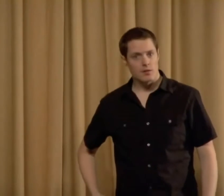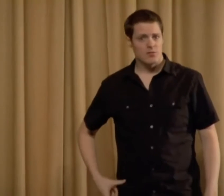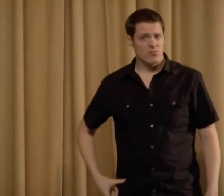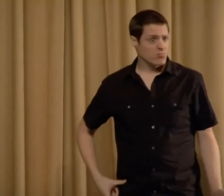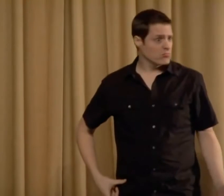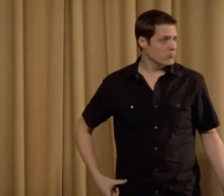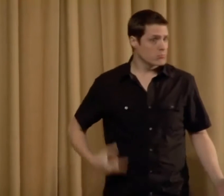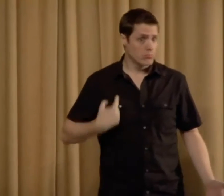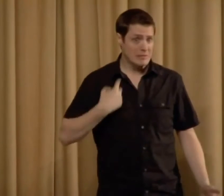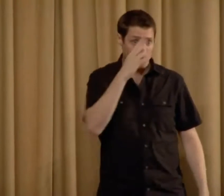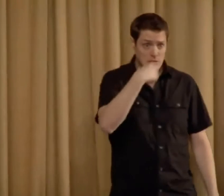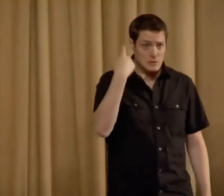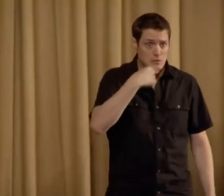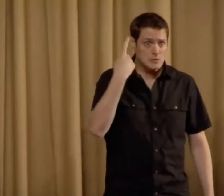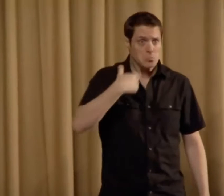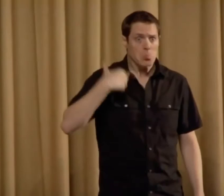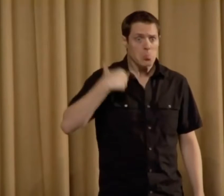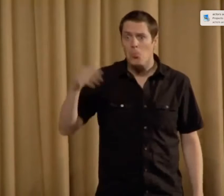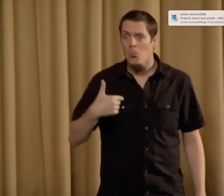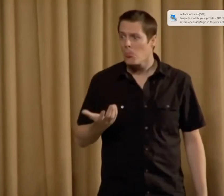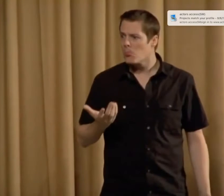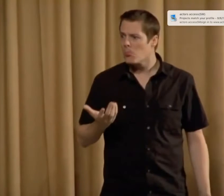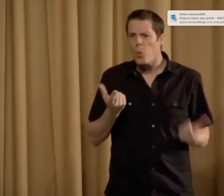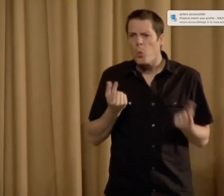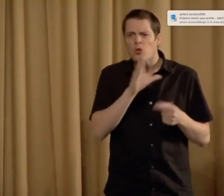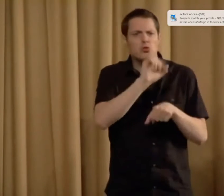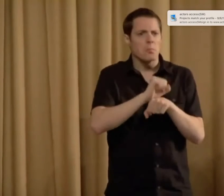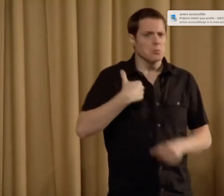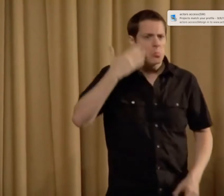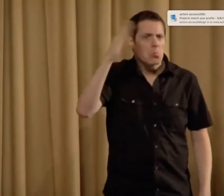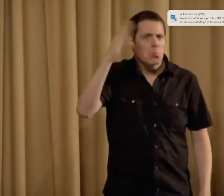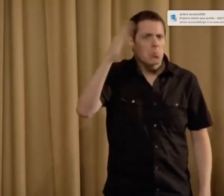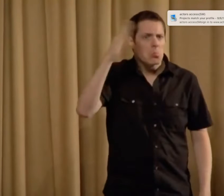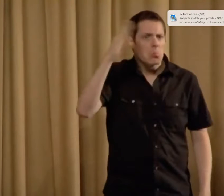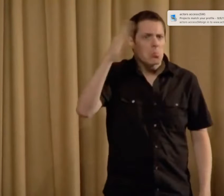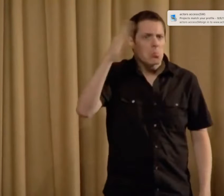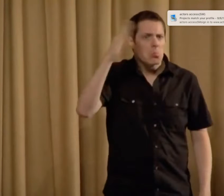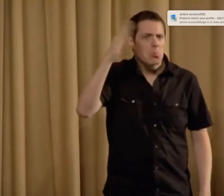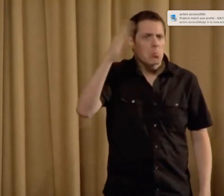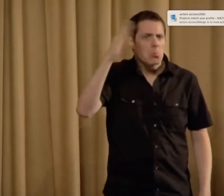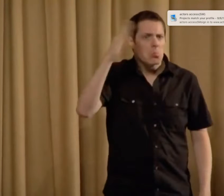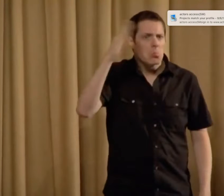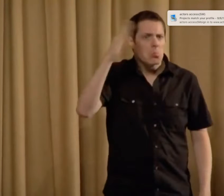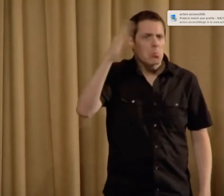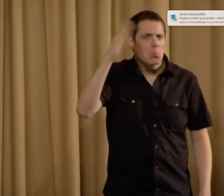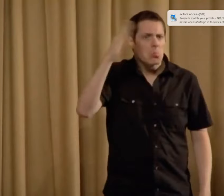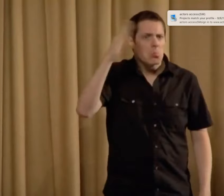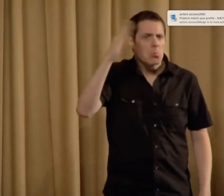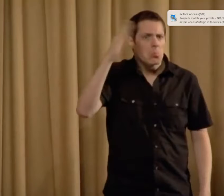plant pan up, and we see the keychain. We still don't know who it is. We don't know what his job is.